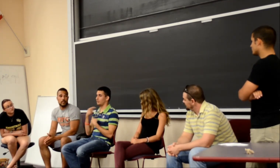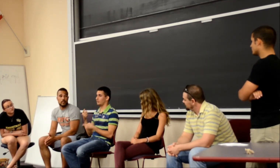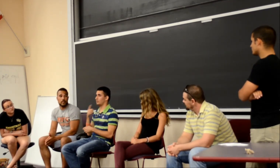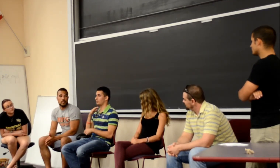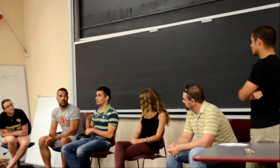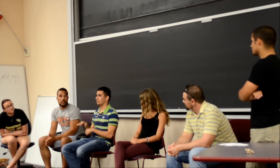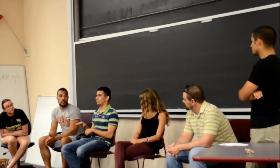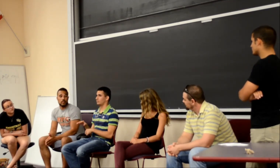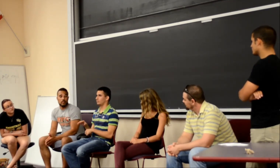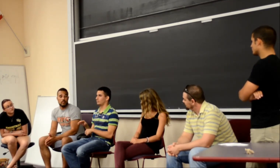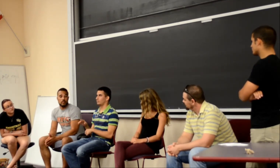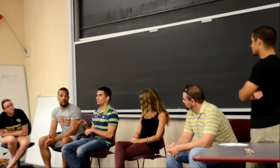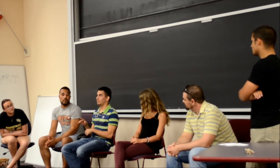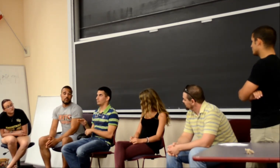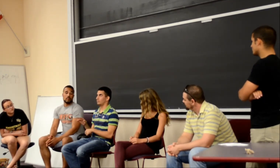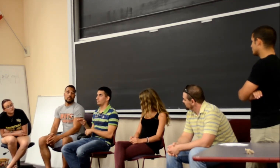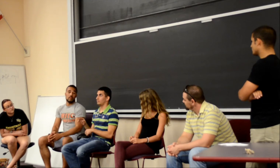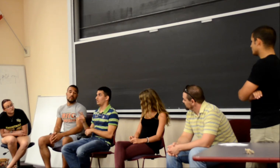aid sensor.